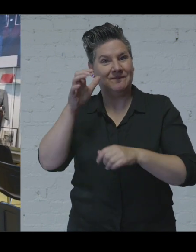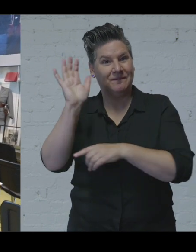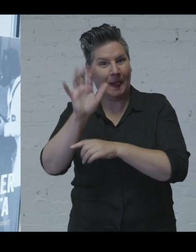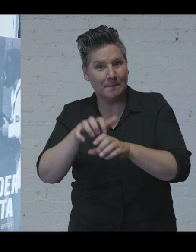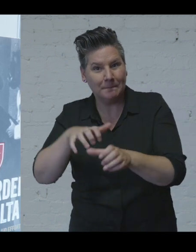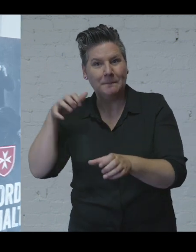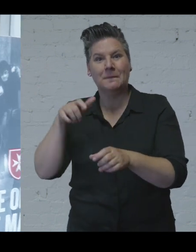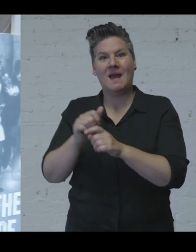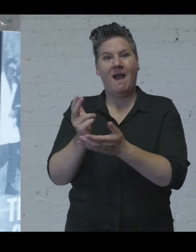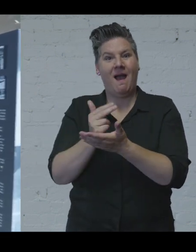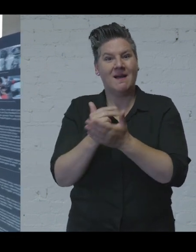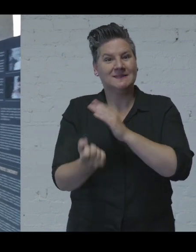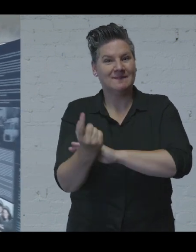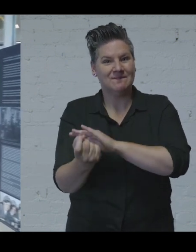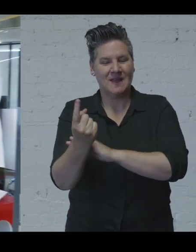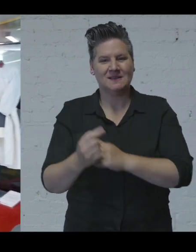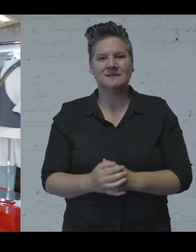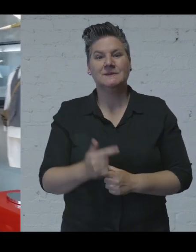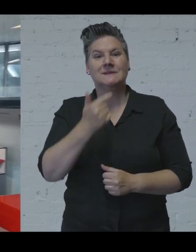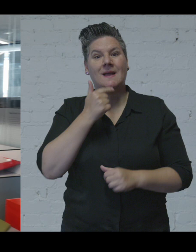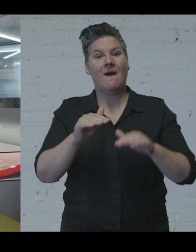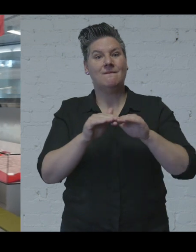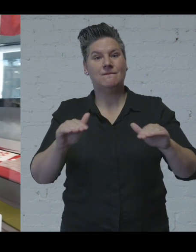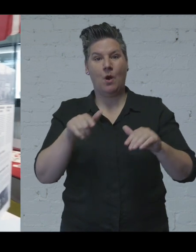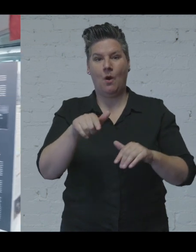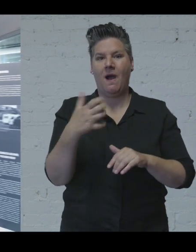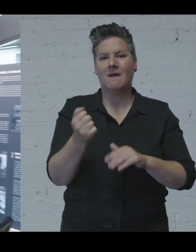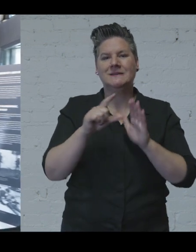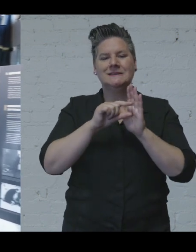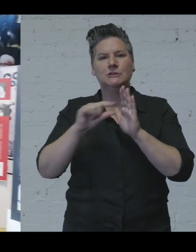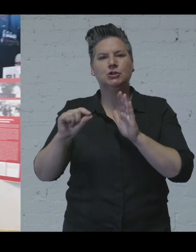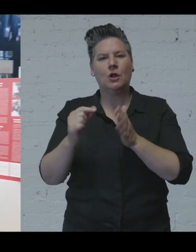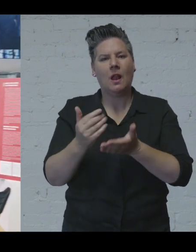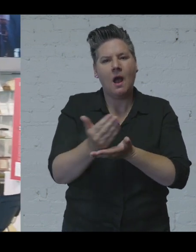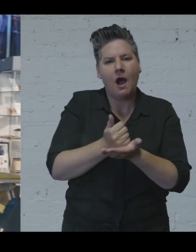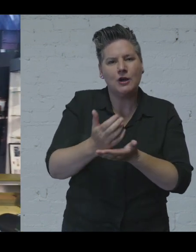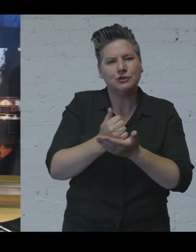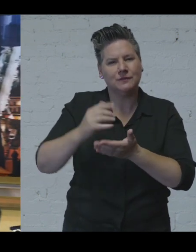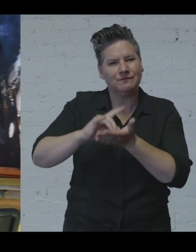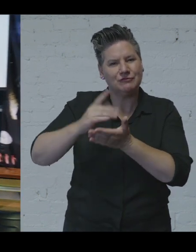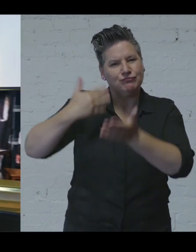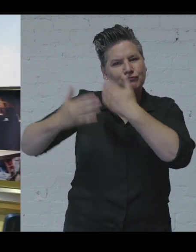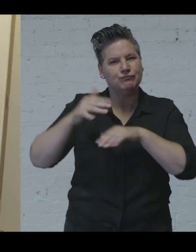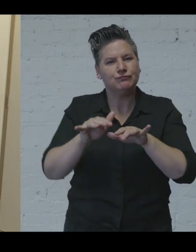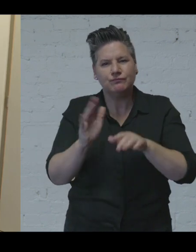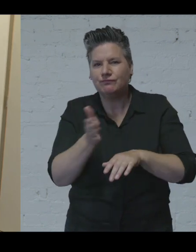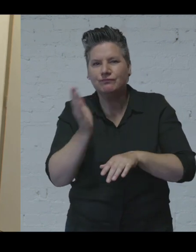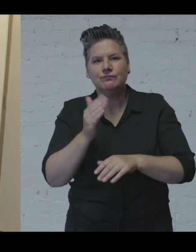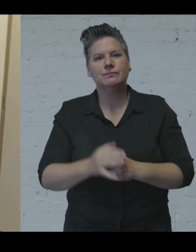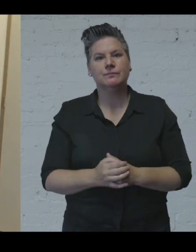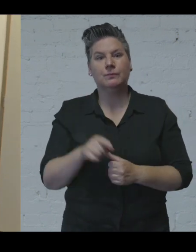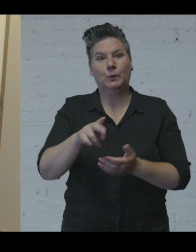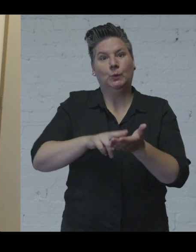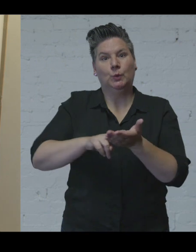also holds a digital archive, and this is used by researchers who want to learn more about the city and its story during the conflict. Please take the stairs